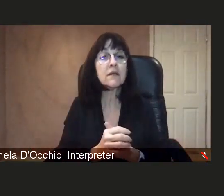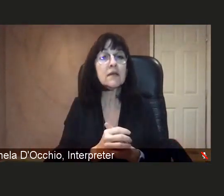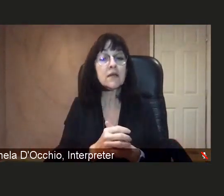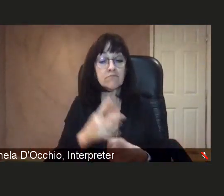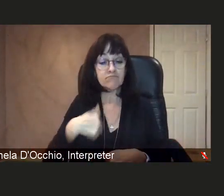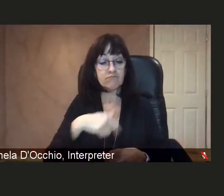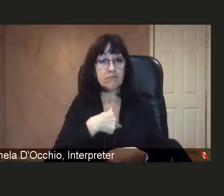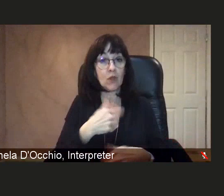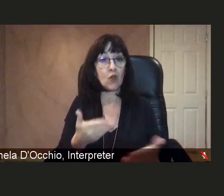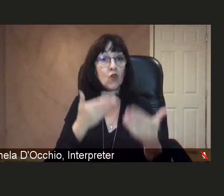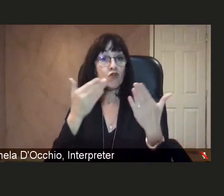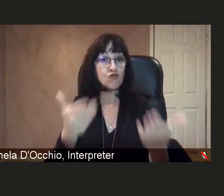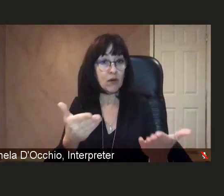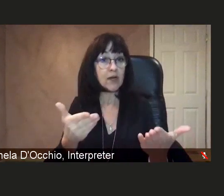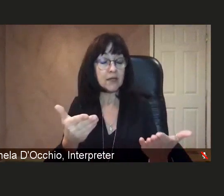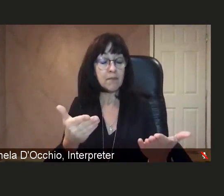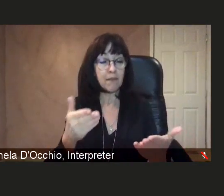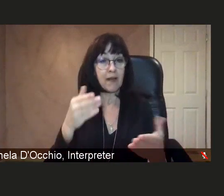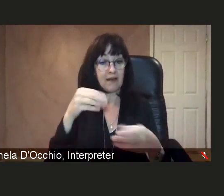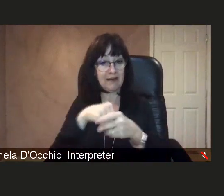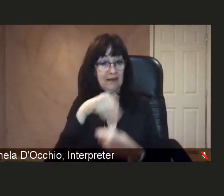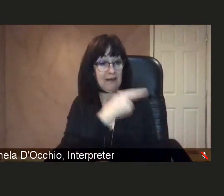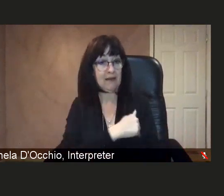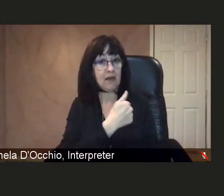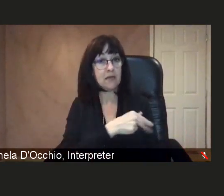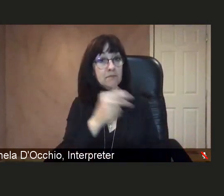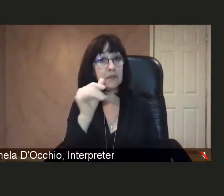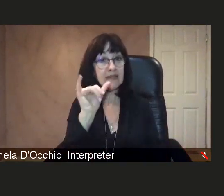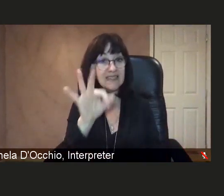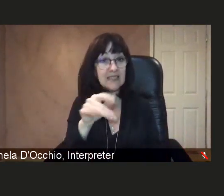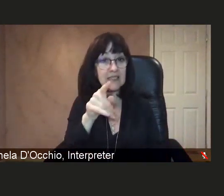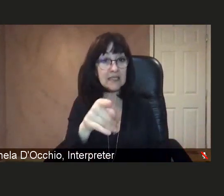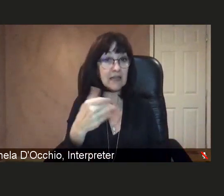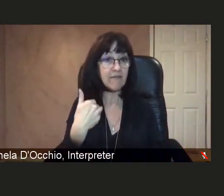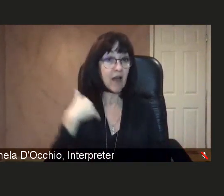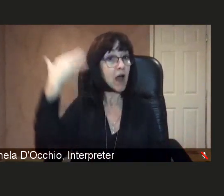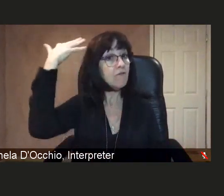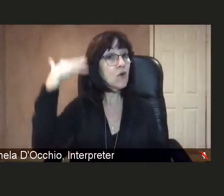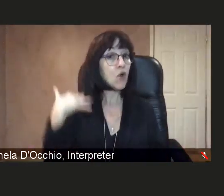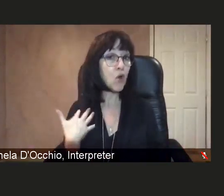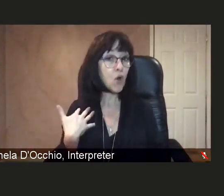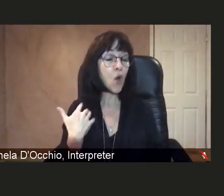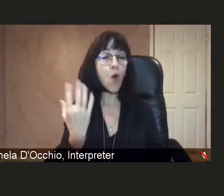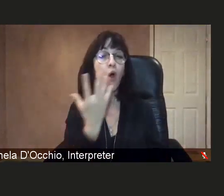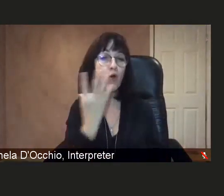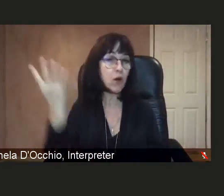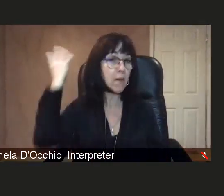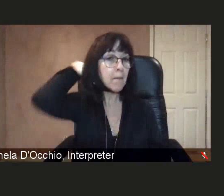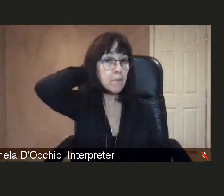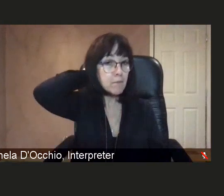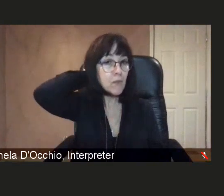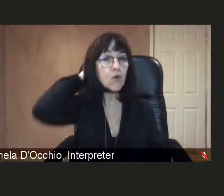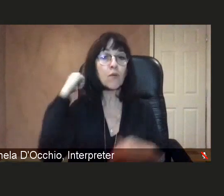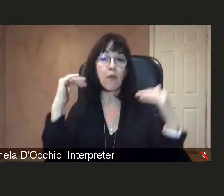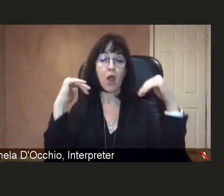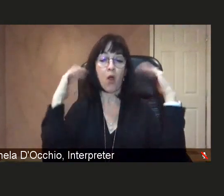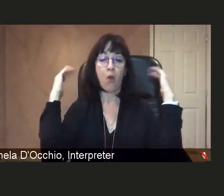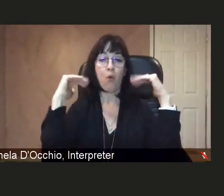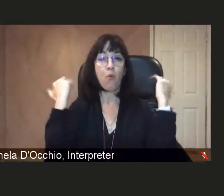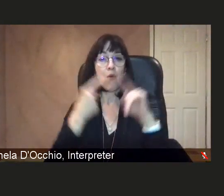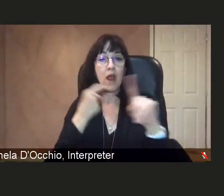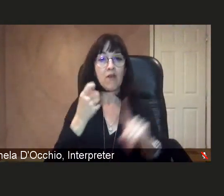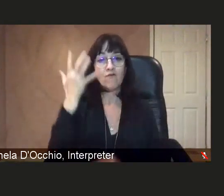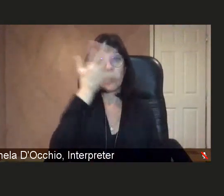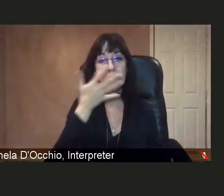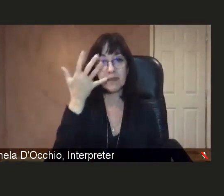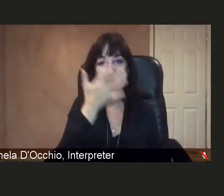longer hair, which I do not, but if you do, you want to pull that hair back to keep that away from your face and so that it's